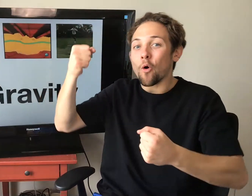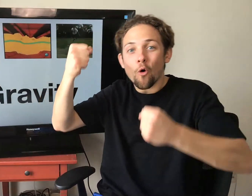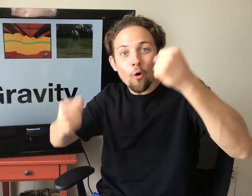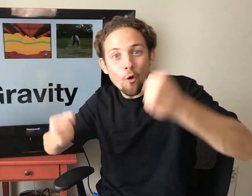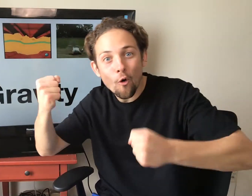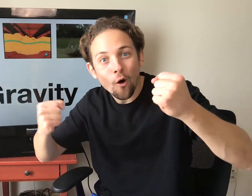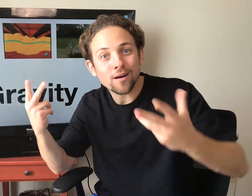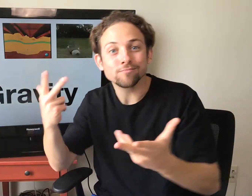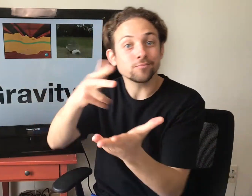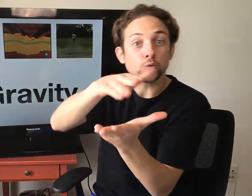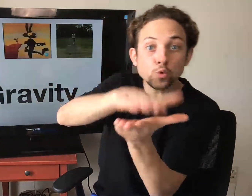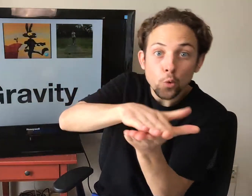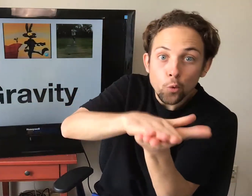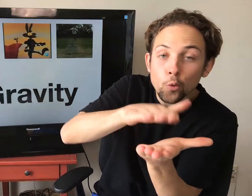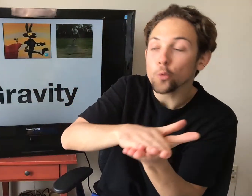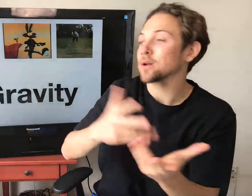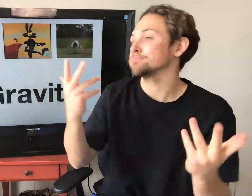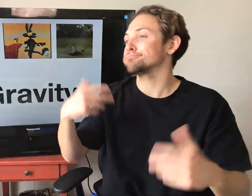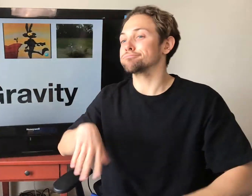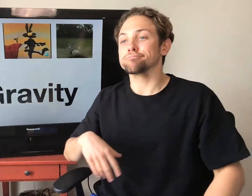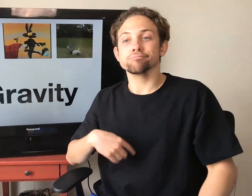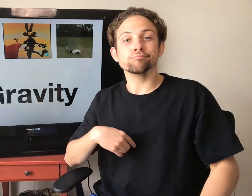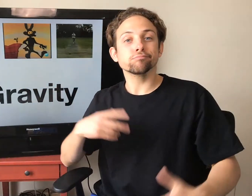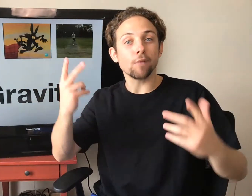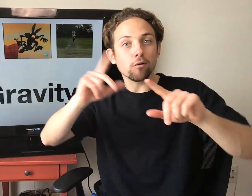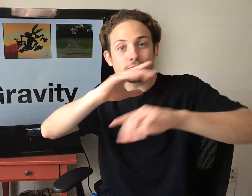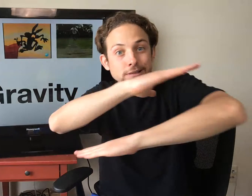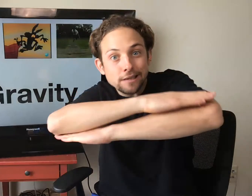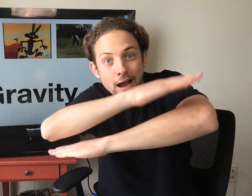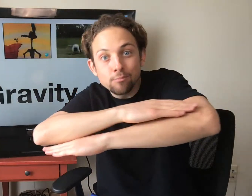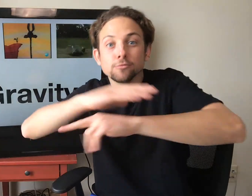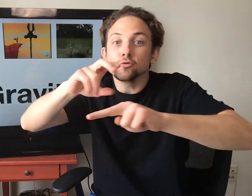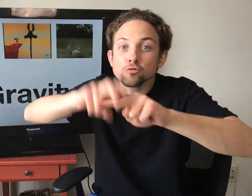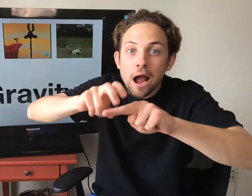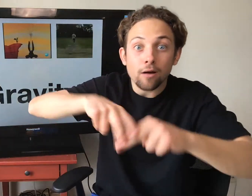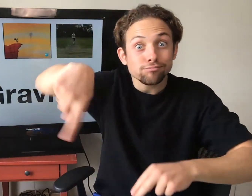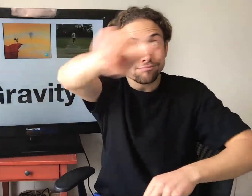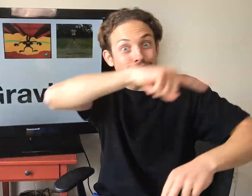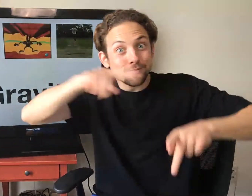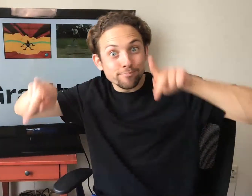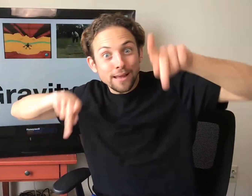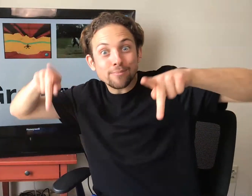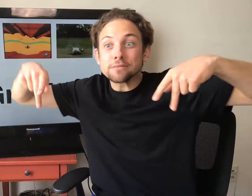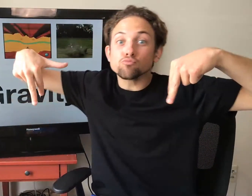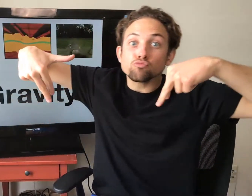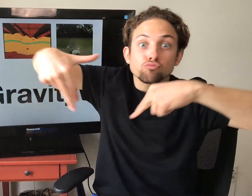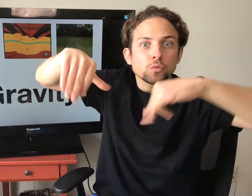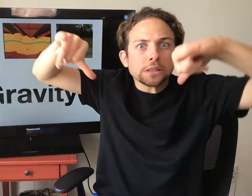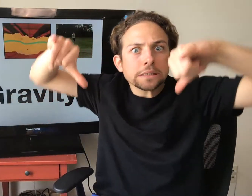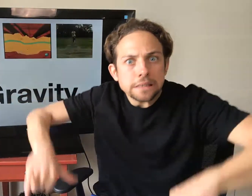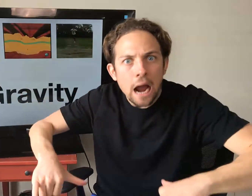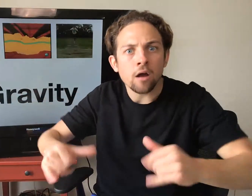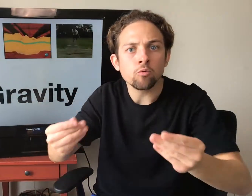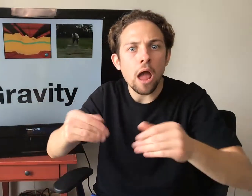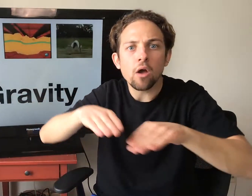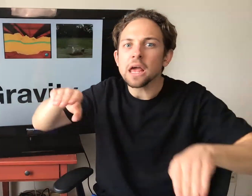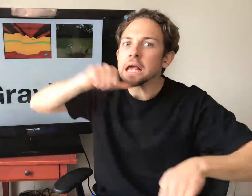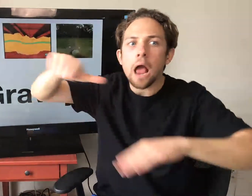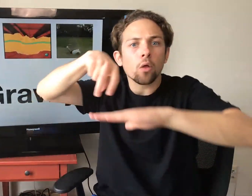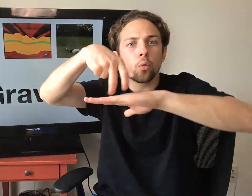So that's why our houses and our cars and our schools, our tables and chairs, and even people who are walking